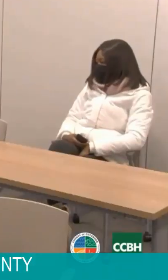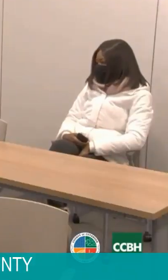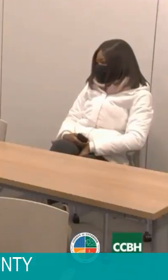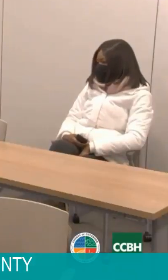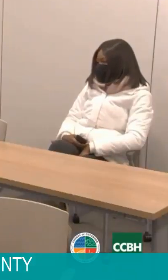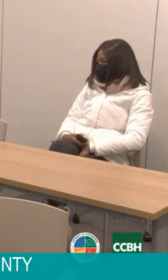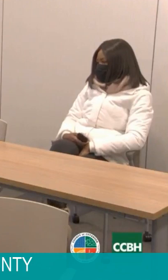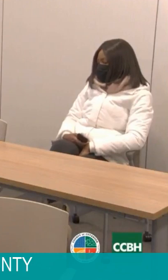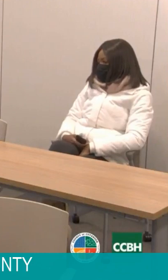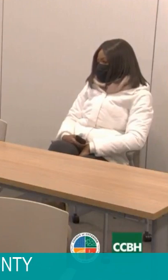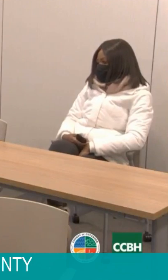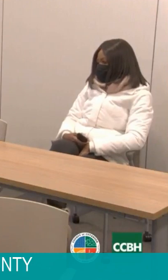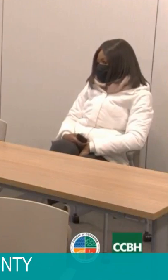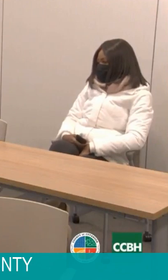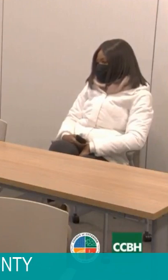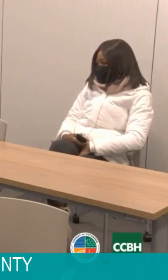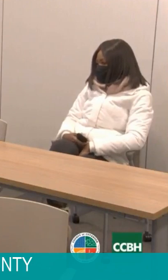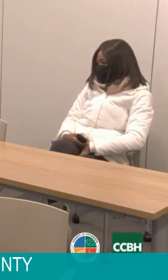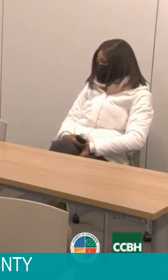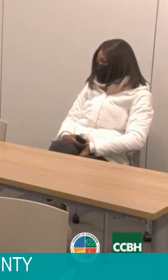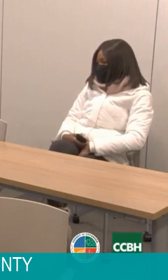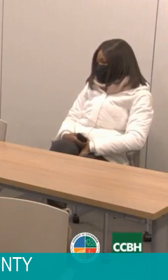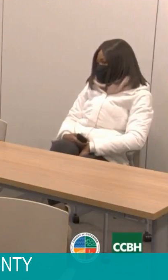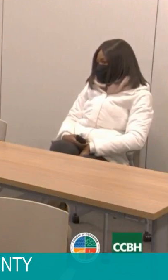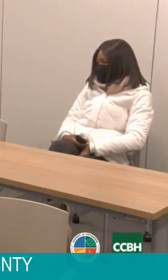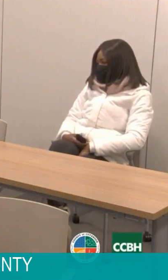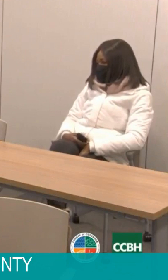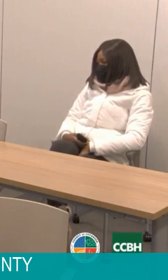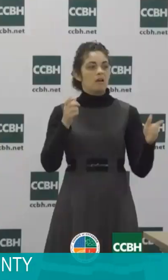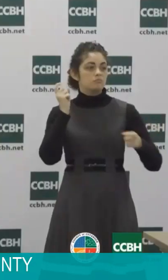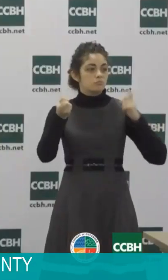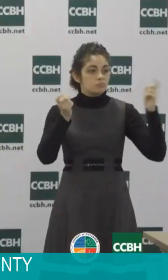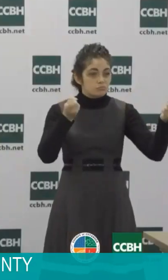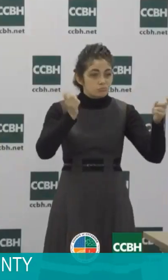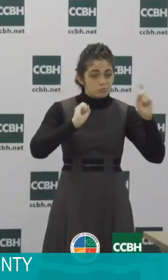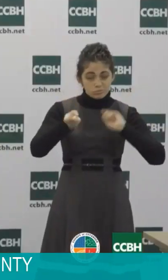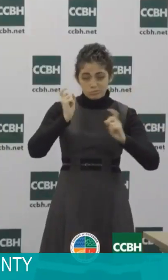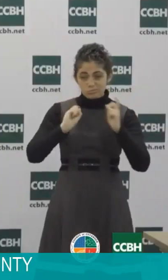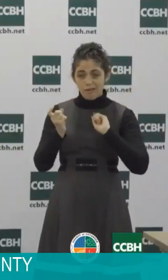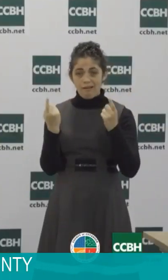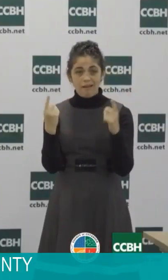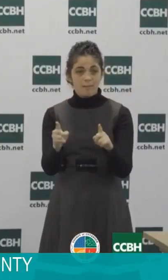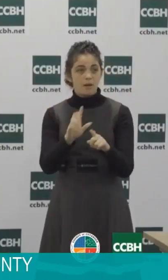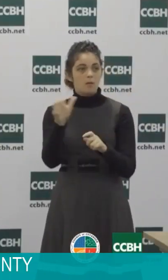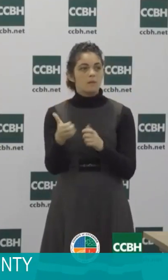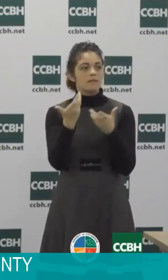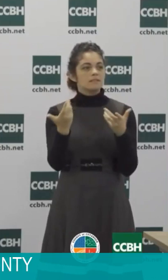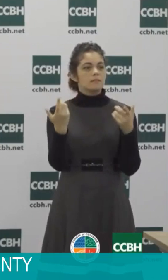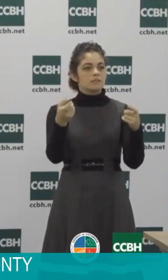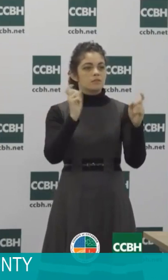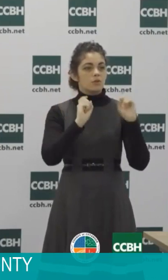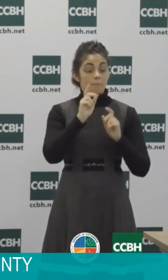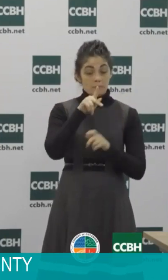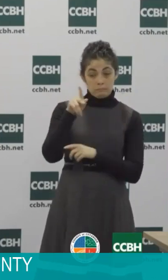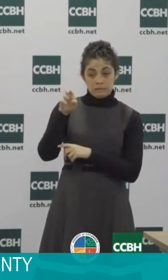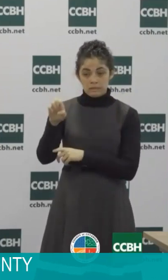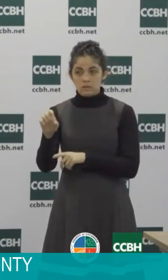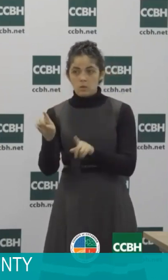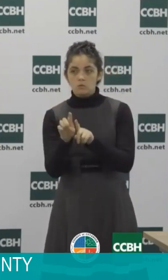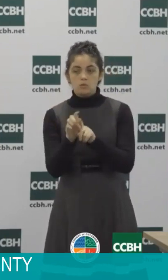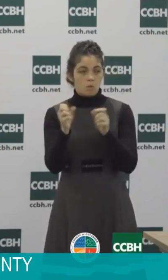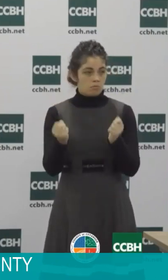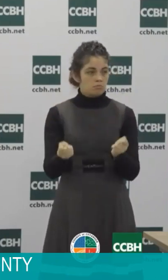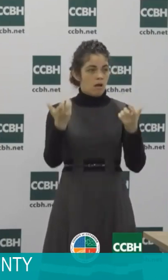No, it's, we have a very generous community. I mean, we've asked for other things to be donated, the PPE, we've